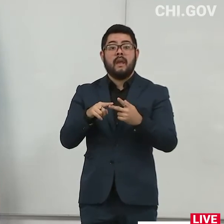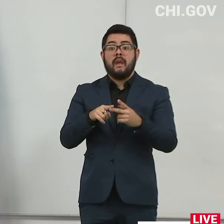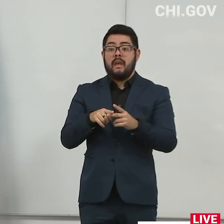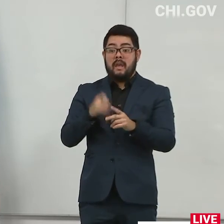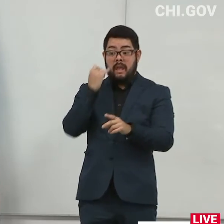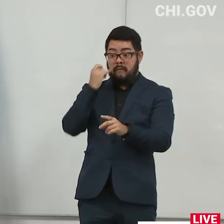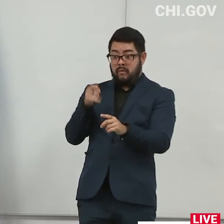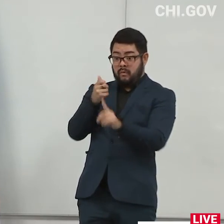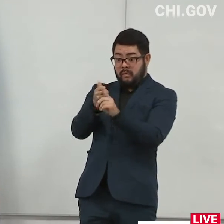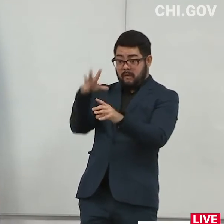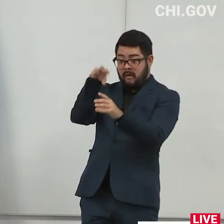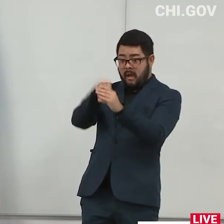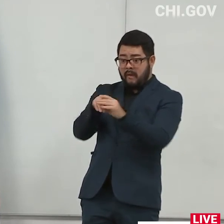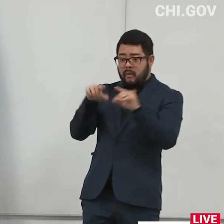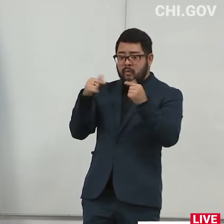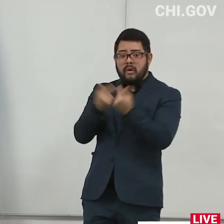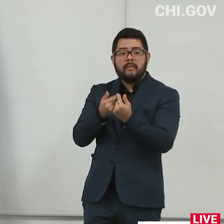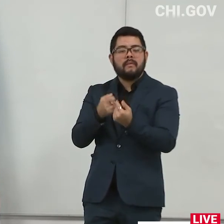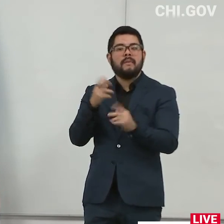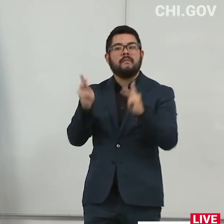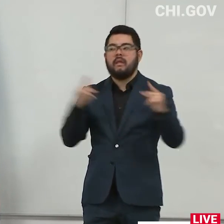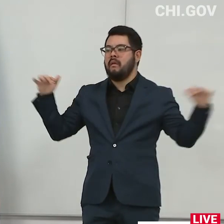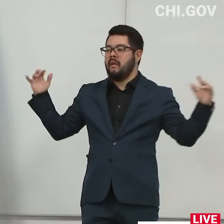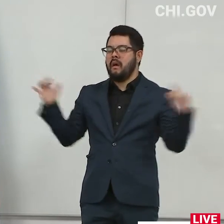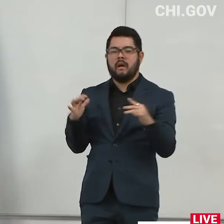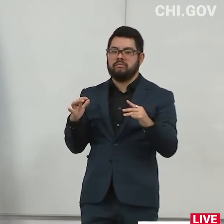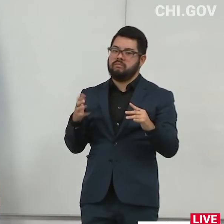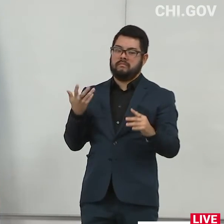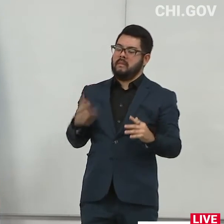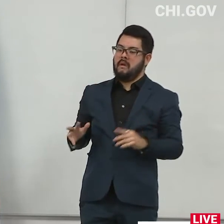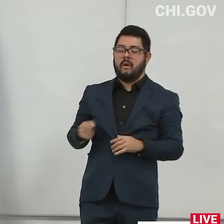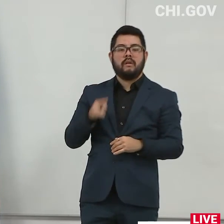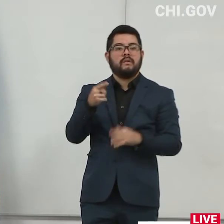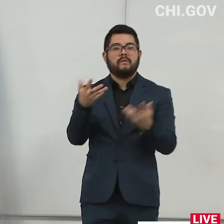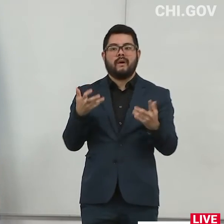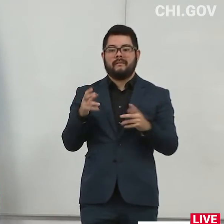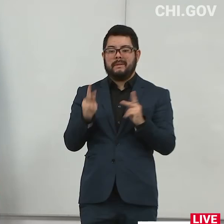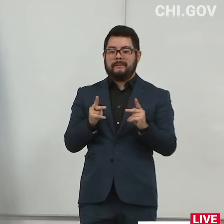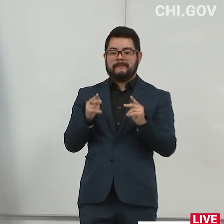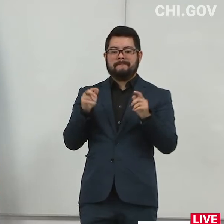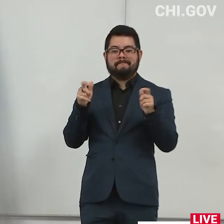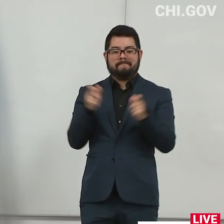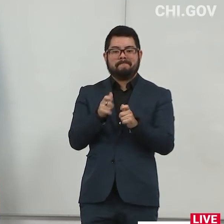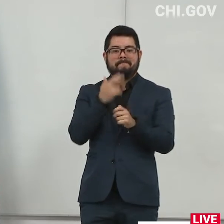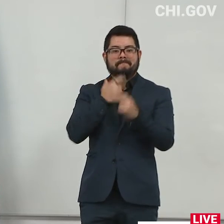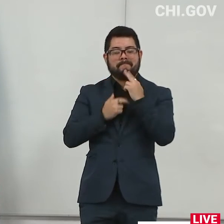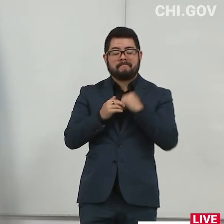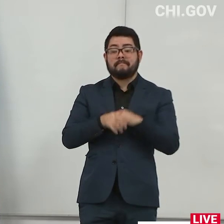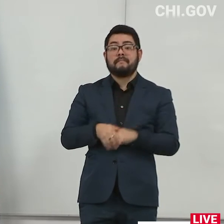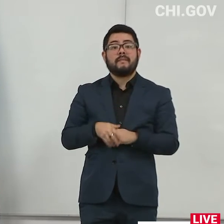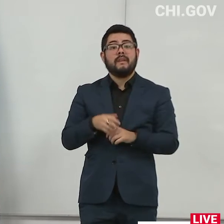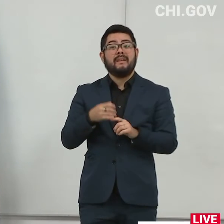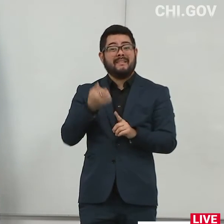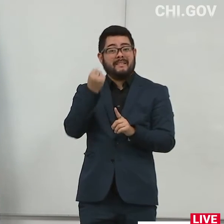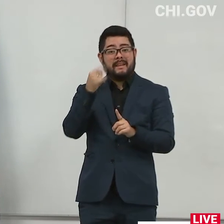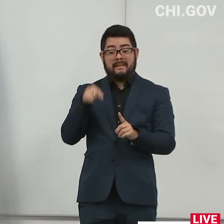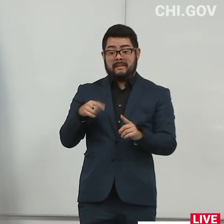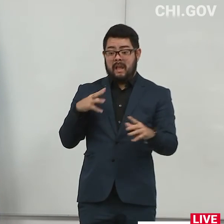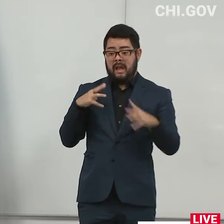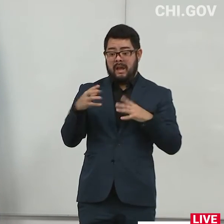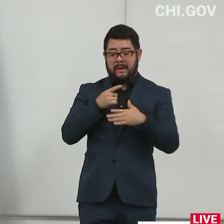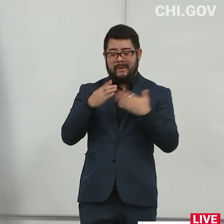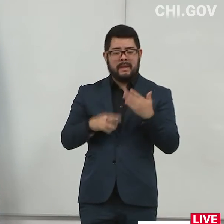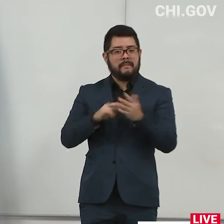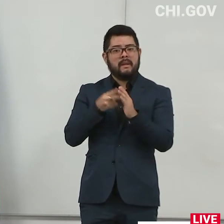in small as possible. We cannot abandon that guidance because it's a holiday weekend.